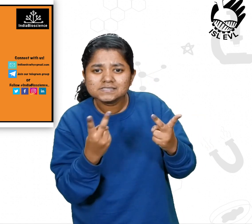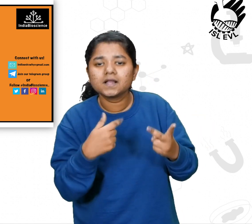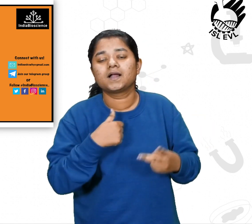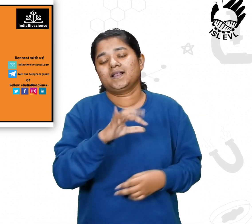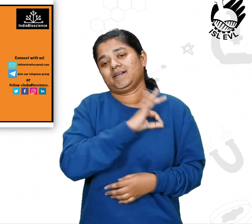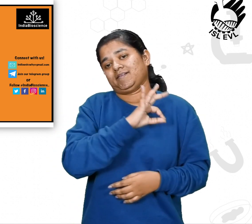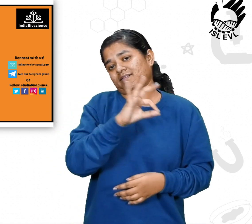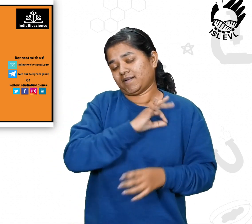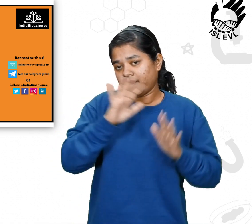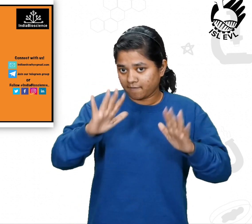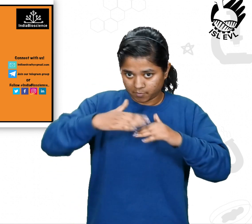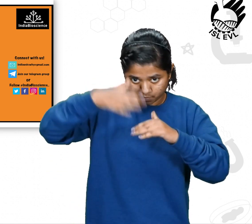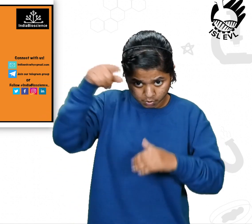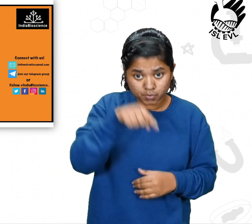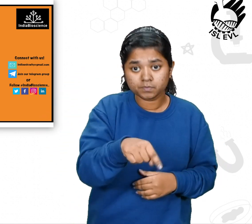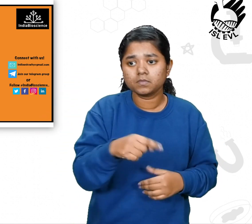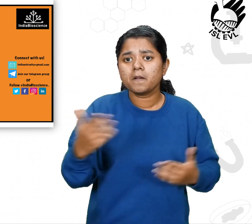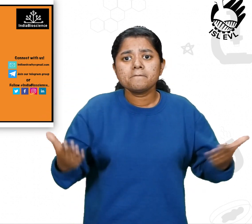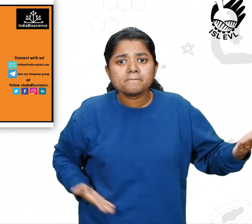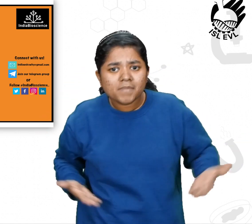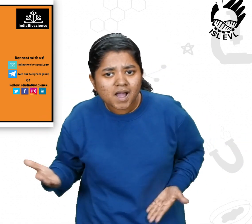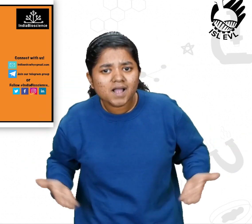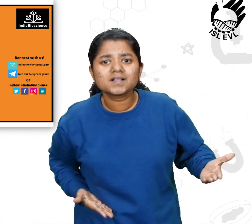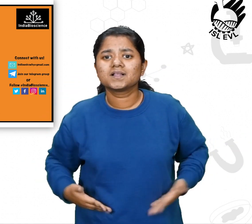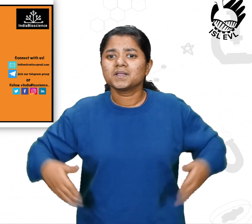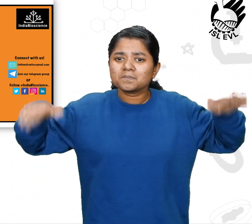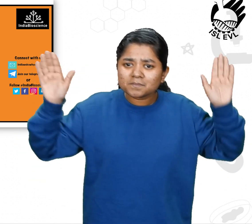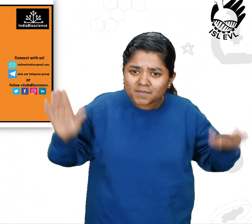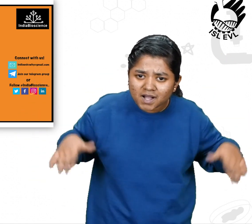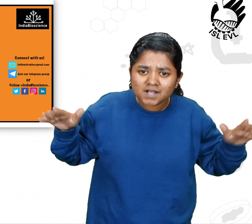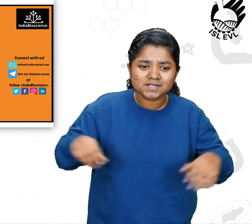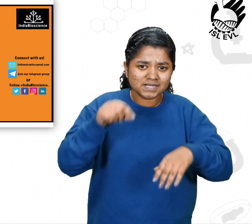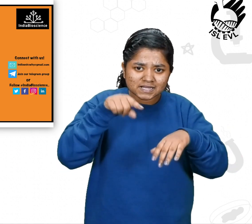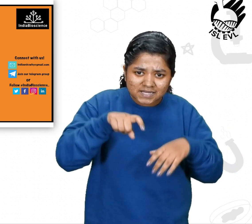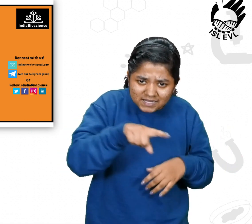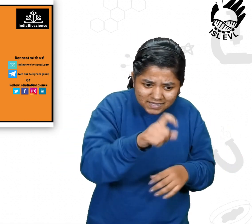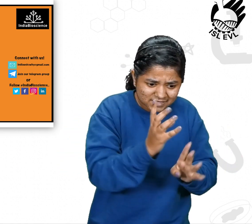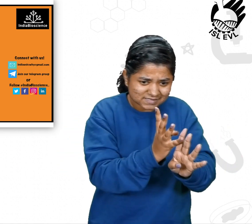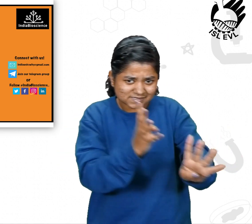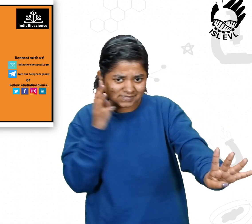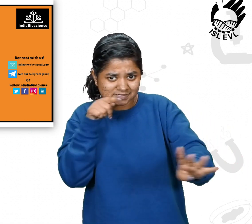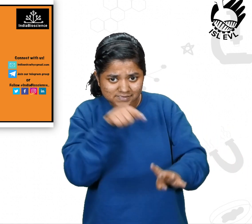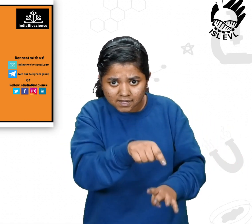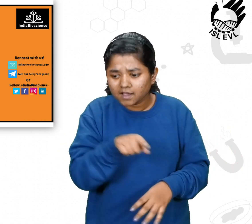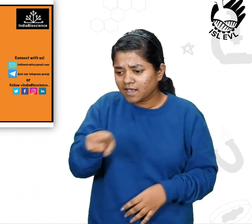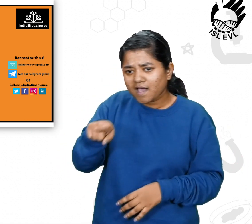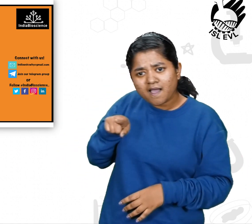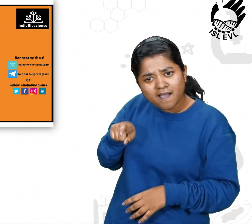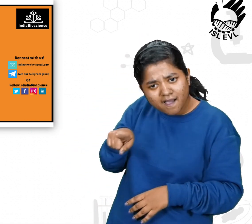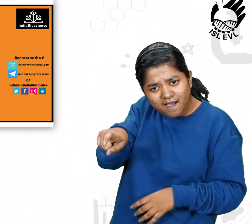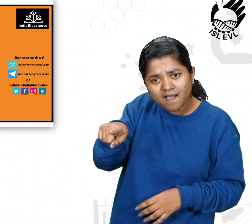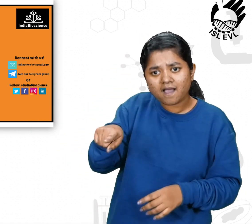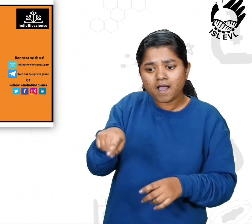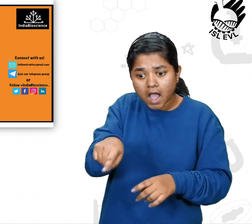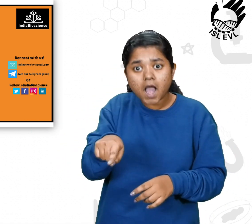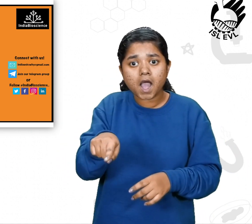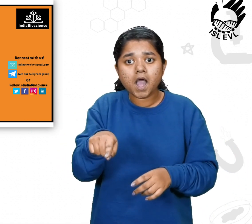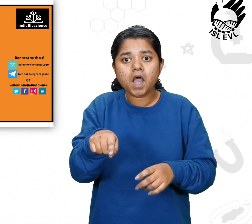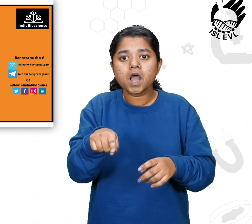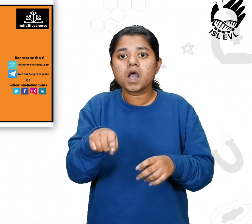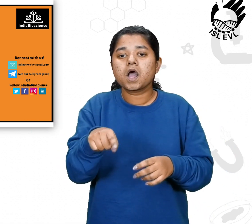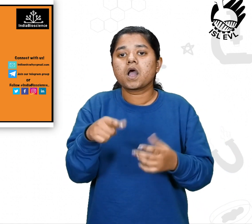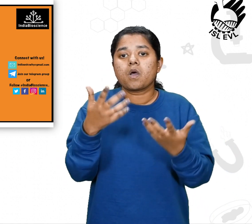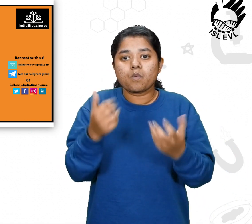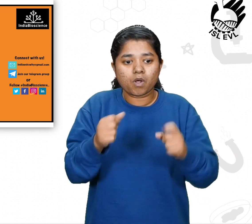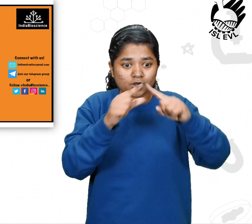can be really understood by what we call sophisticated mathematics and physics. To me, that was extremely appealing.